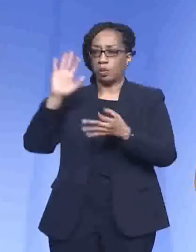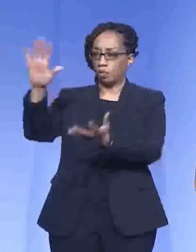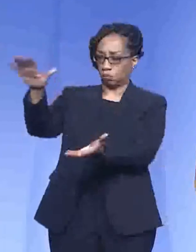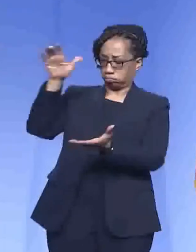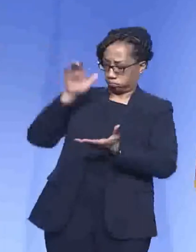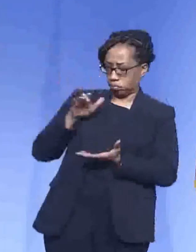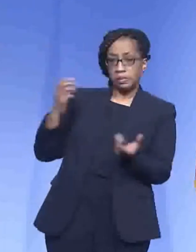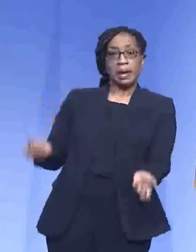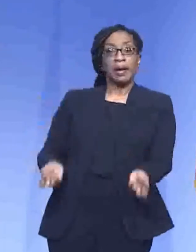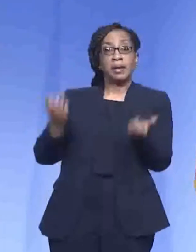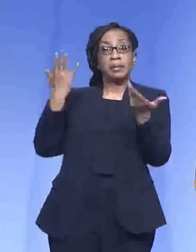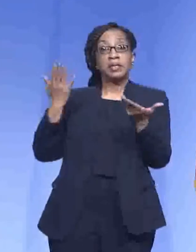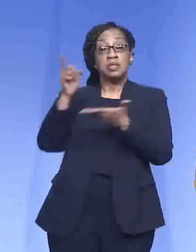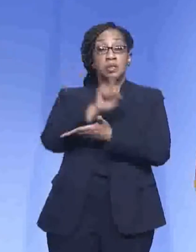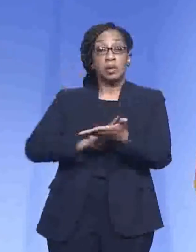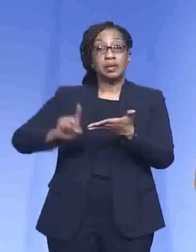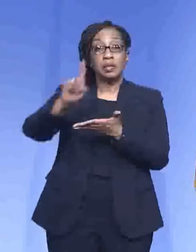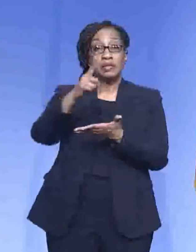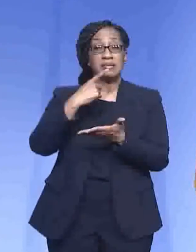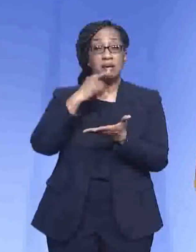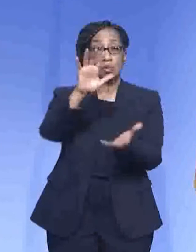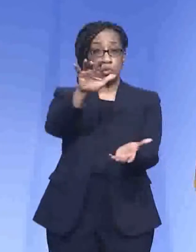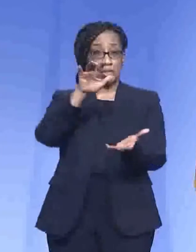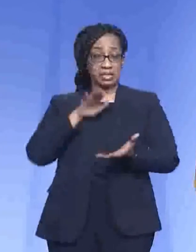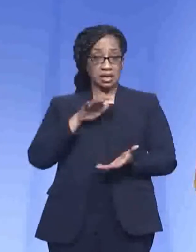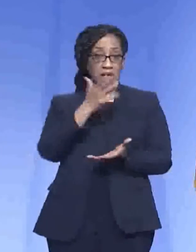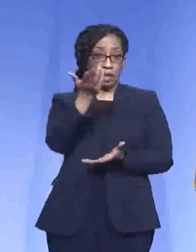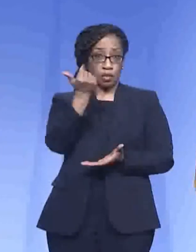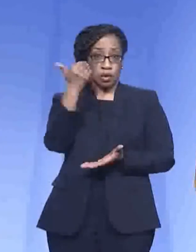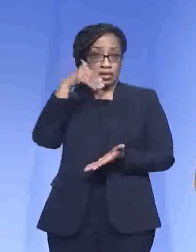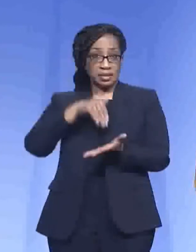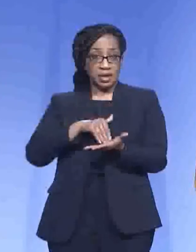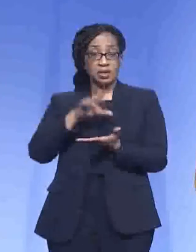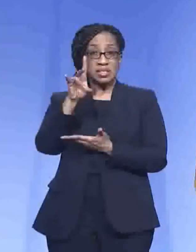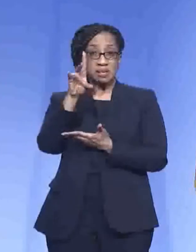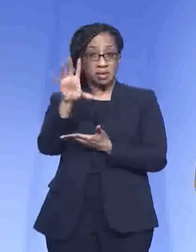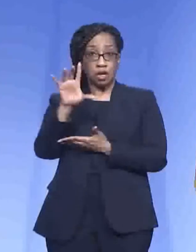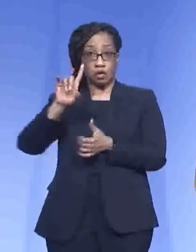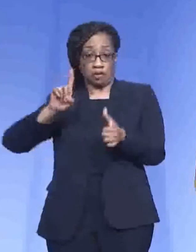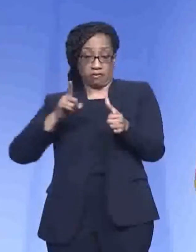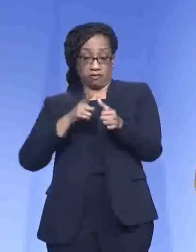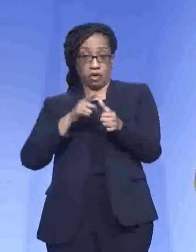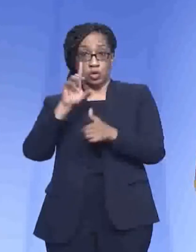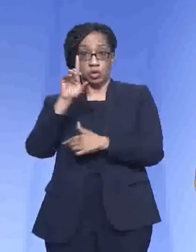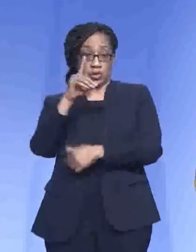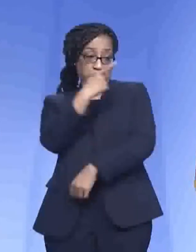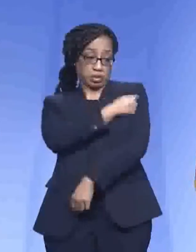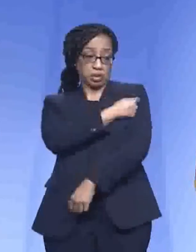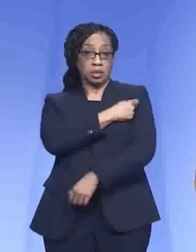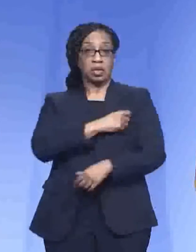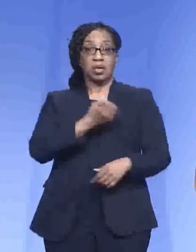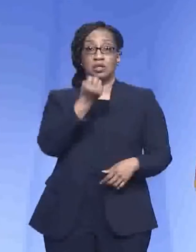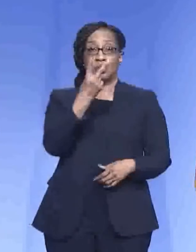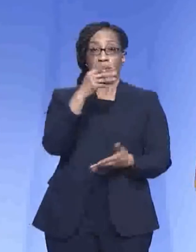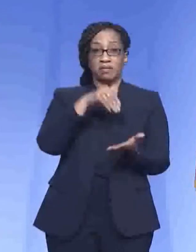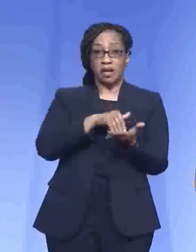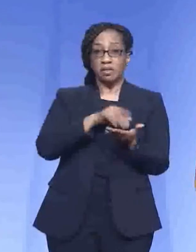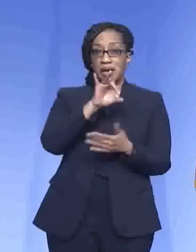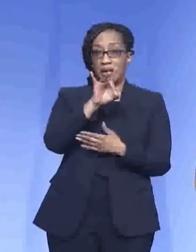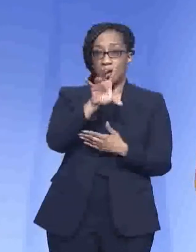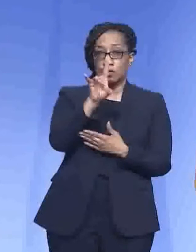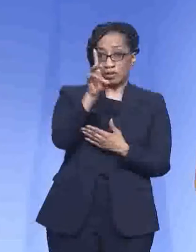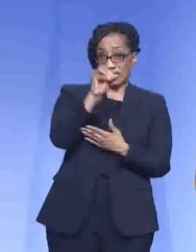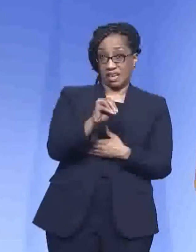for next week, they told us we're going to receive 13,700 first doses and 12,870